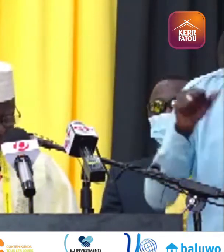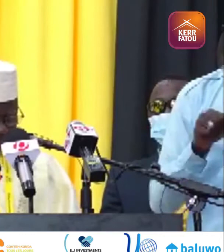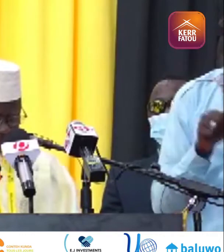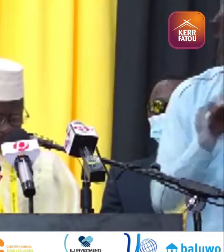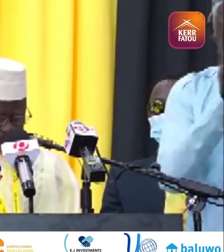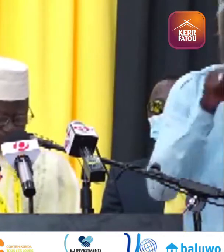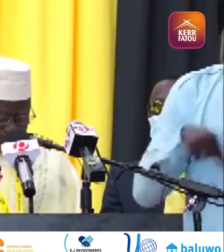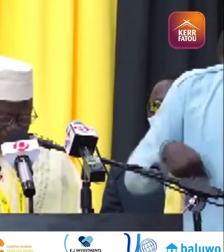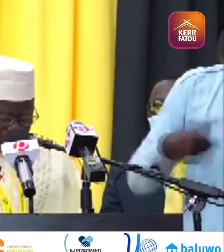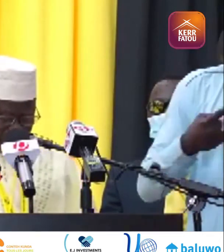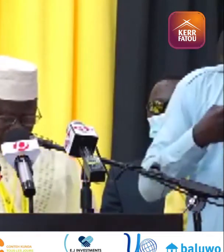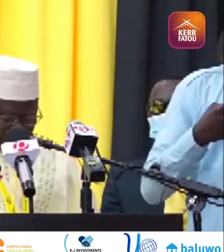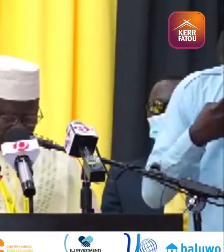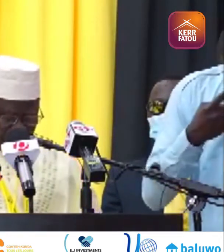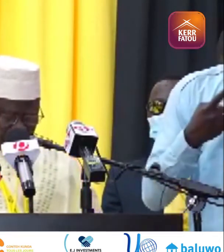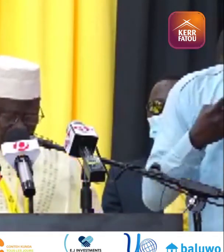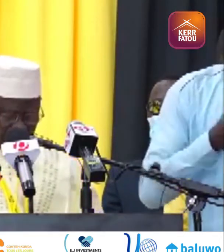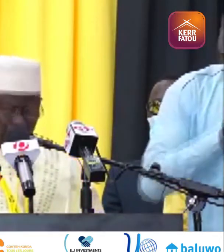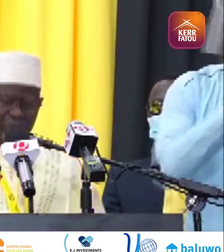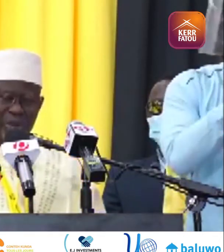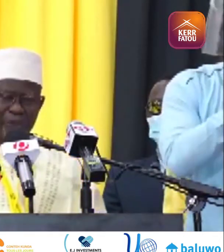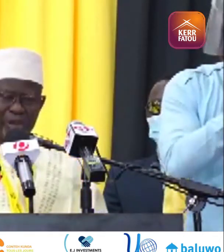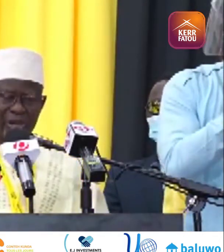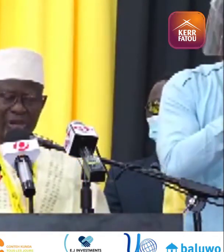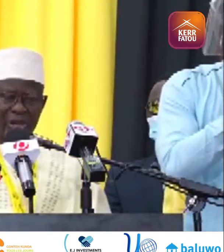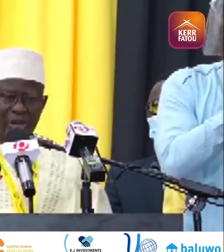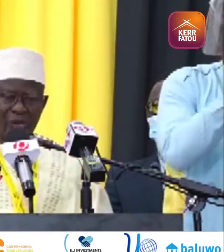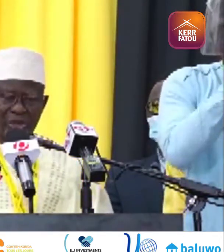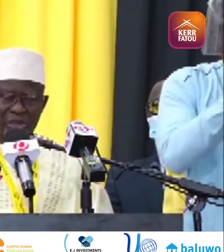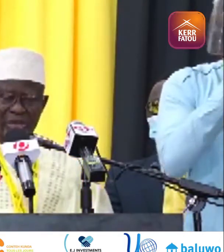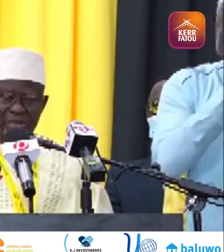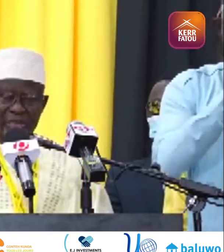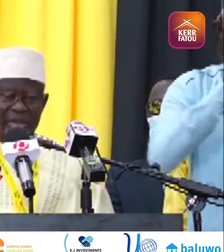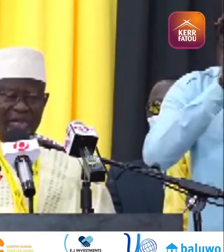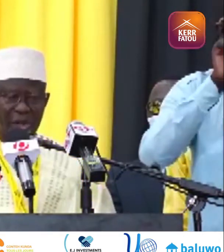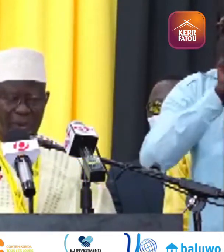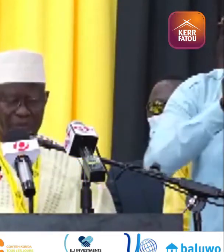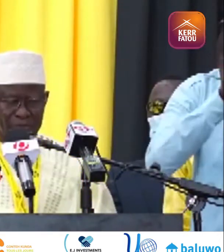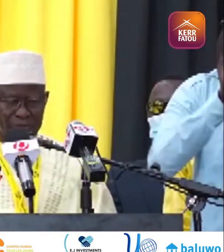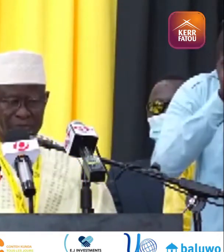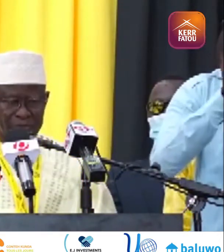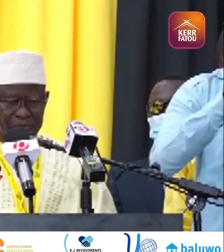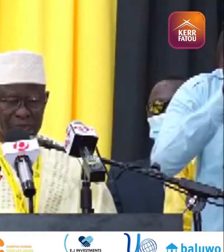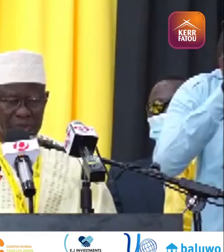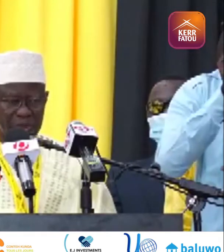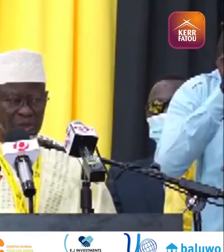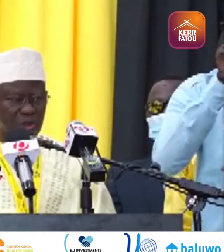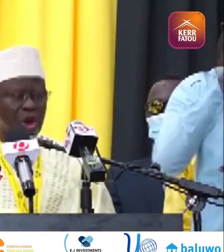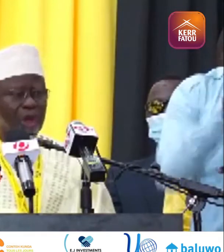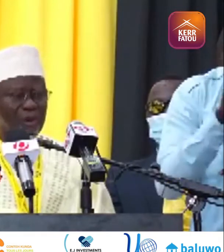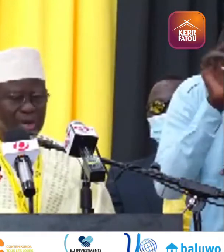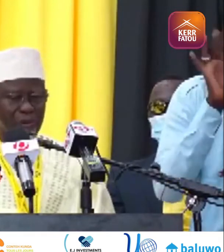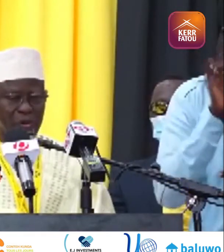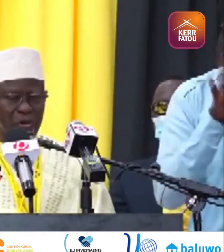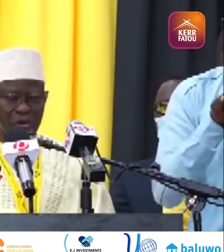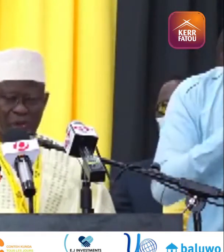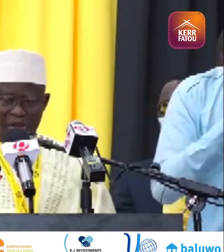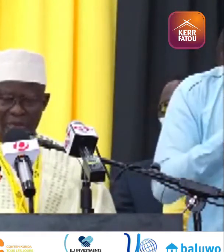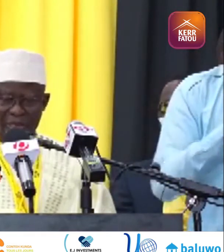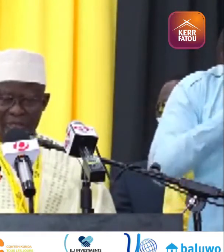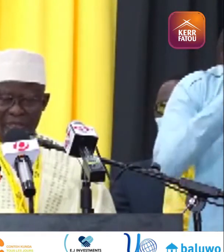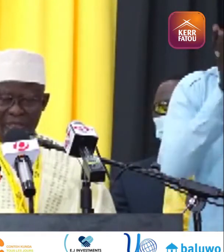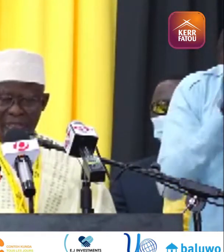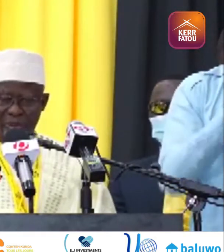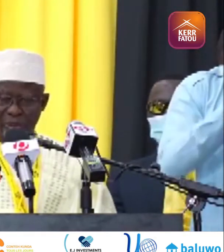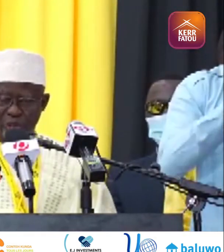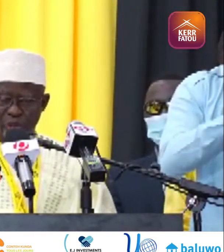And since then, the UDP was gearing up to the Old Badibo